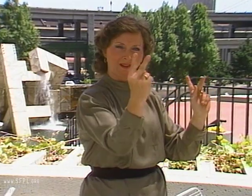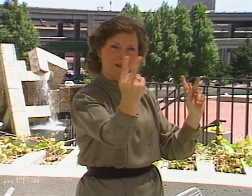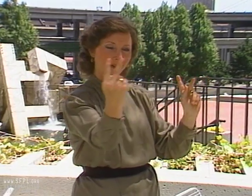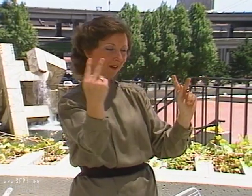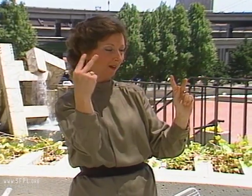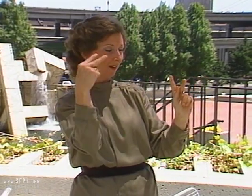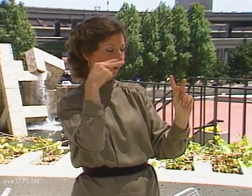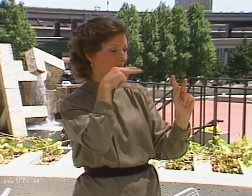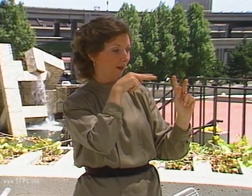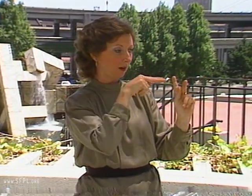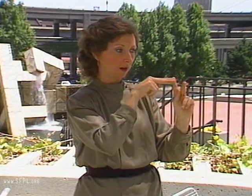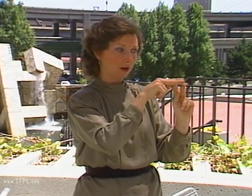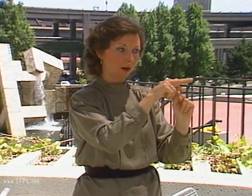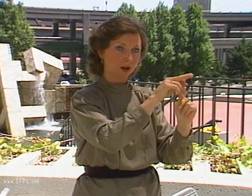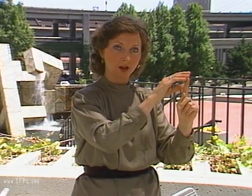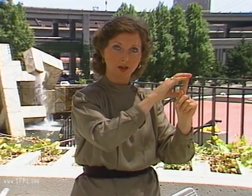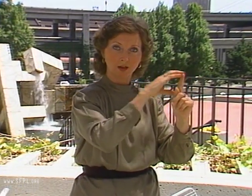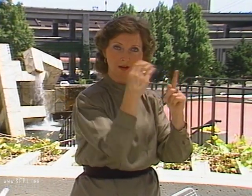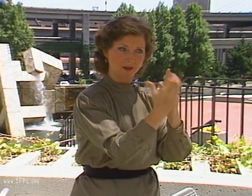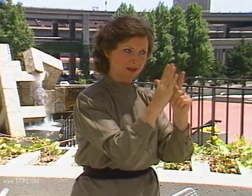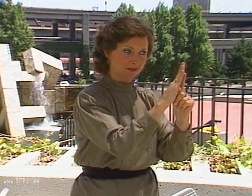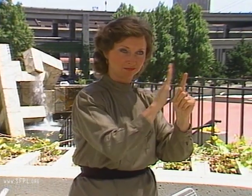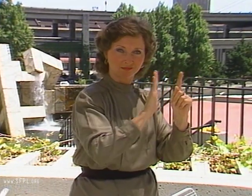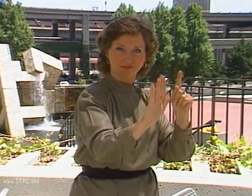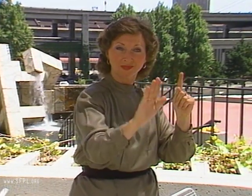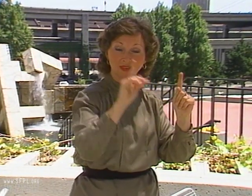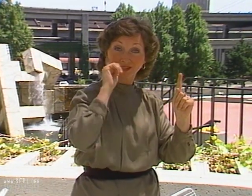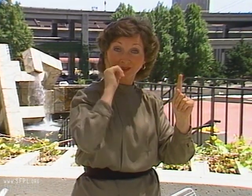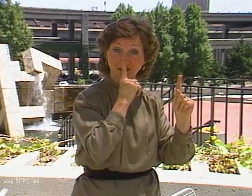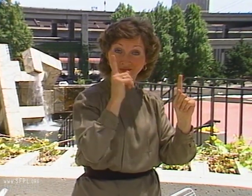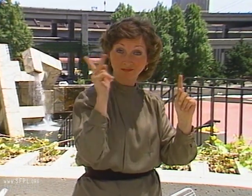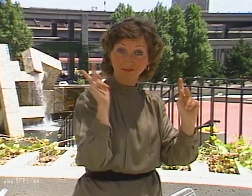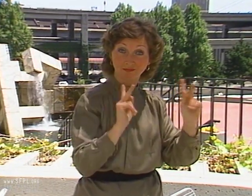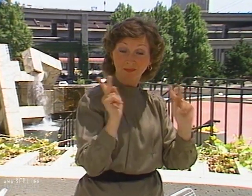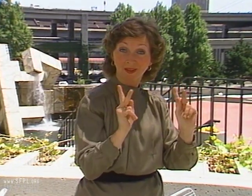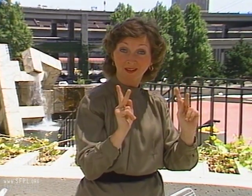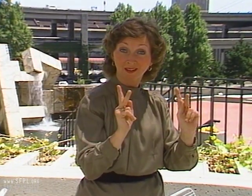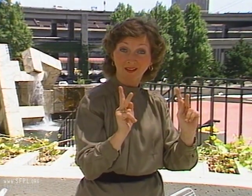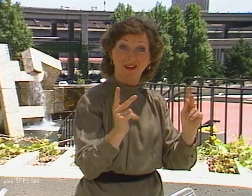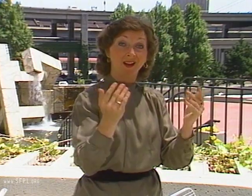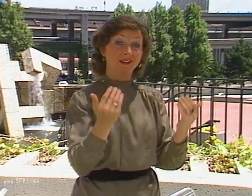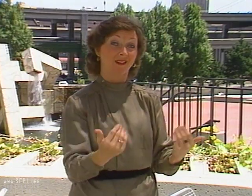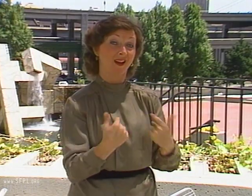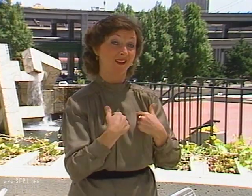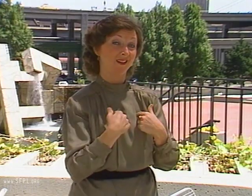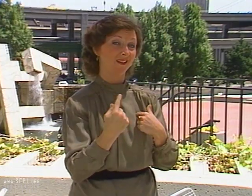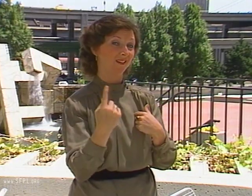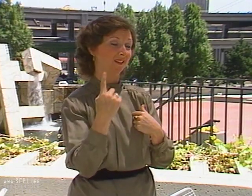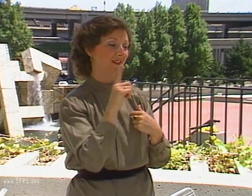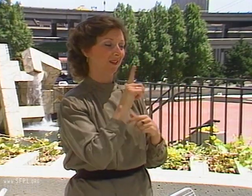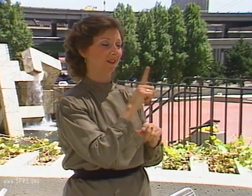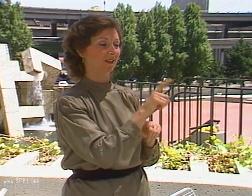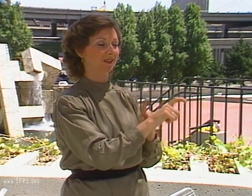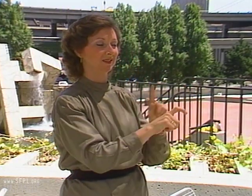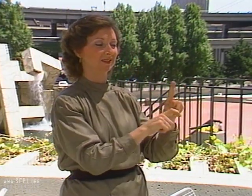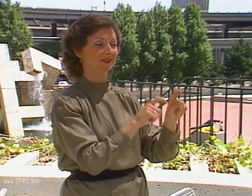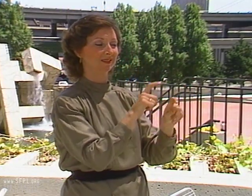the broader culture of deaf Americans. We have asked several people within this community to share their views